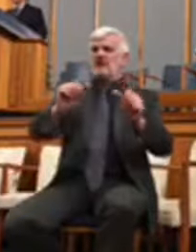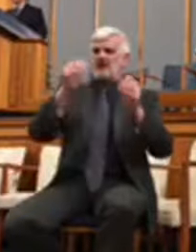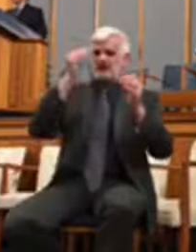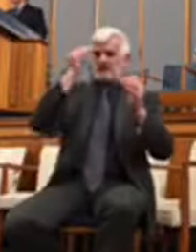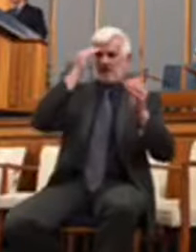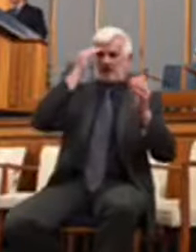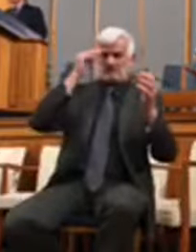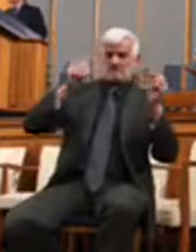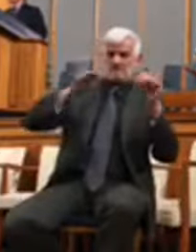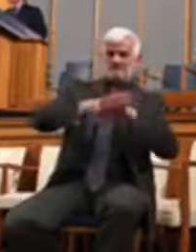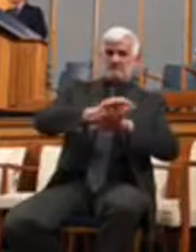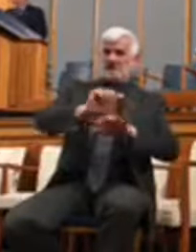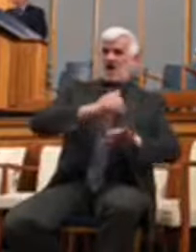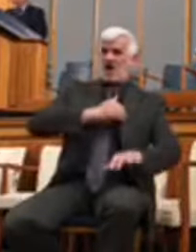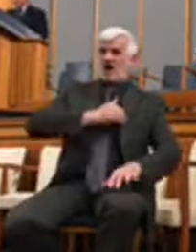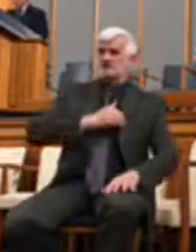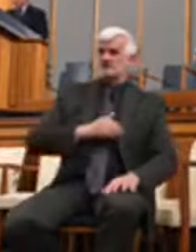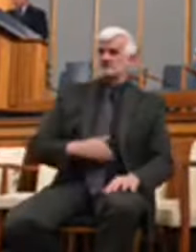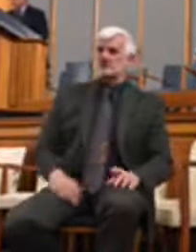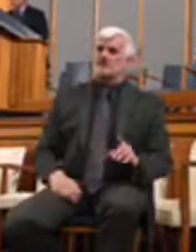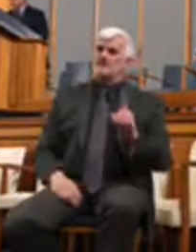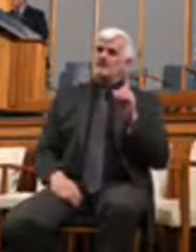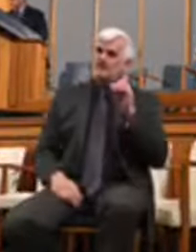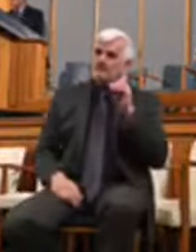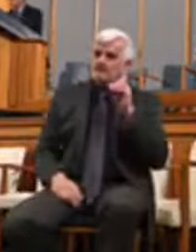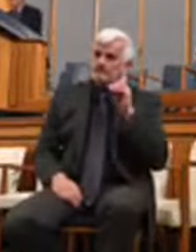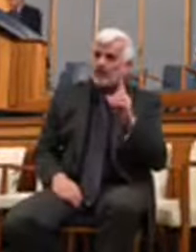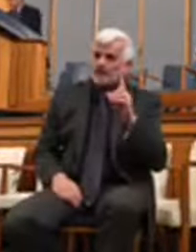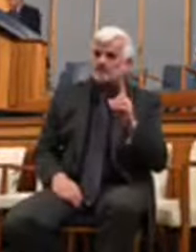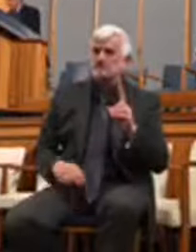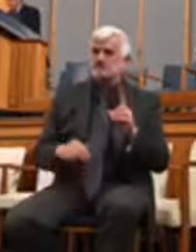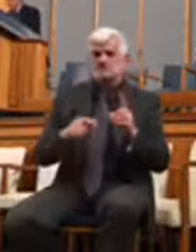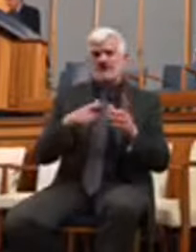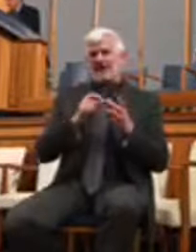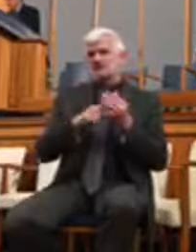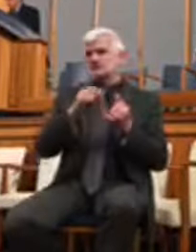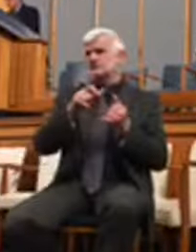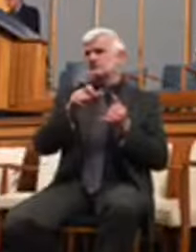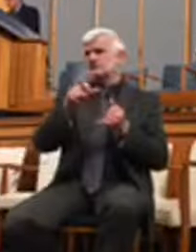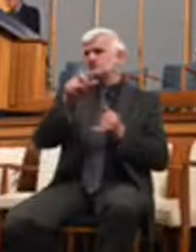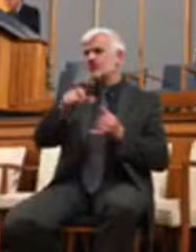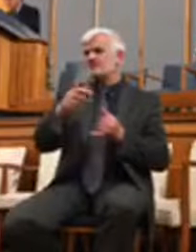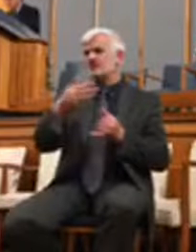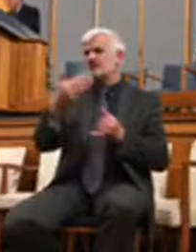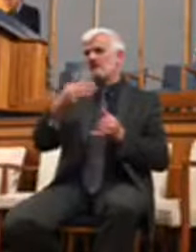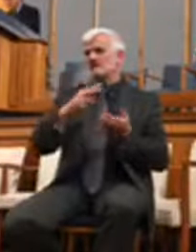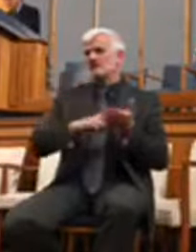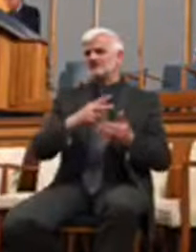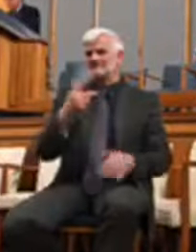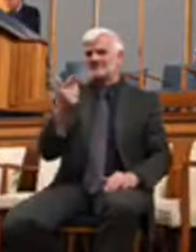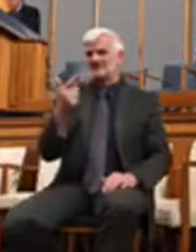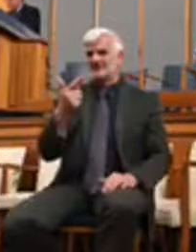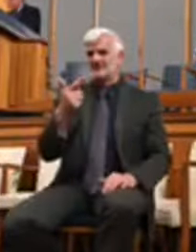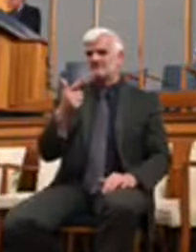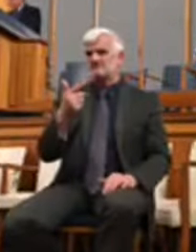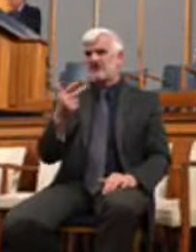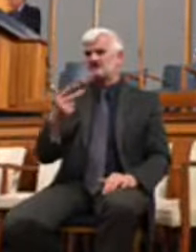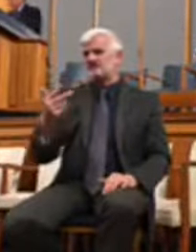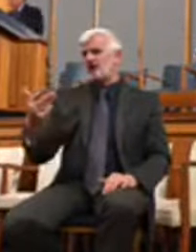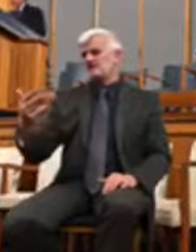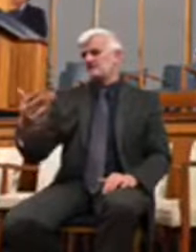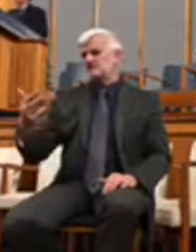gospel, to show their repentance, it's in Acts chapter 19 and verse 17, 18, and 19.